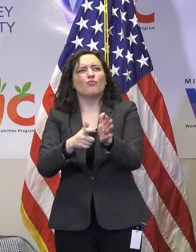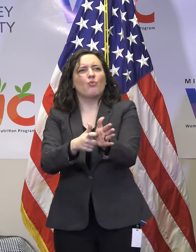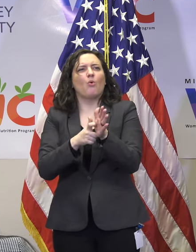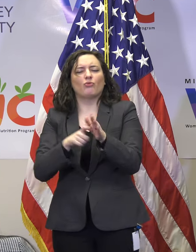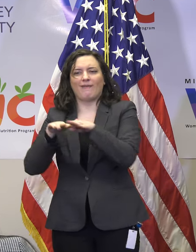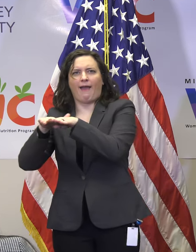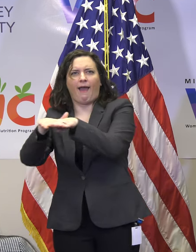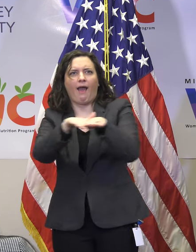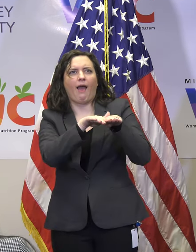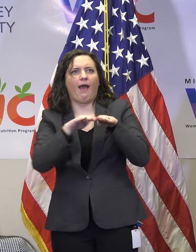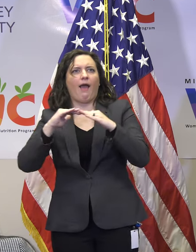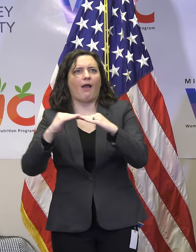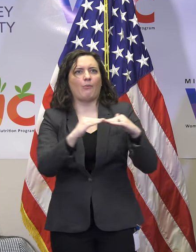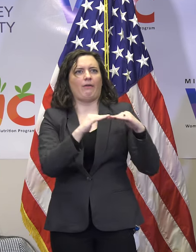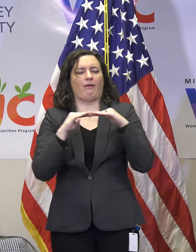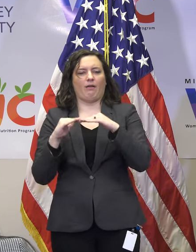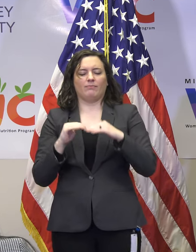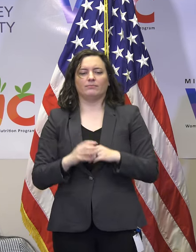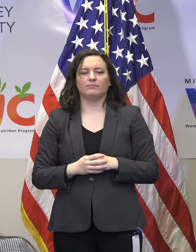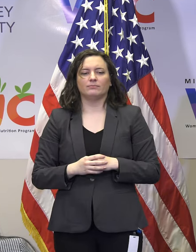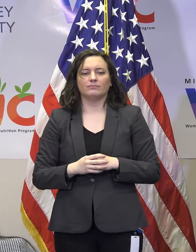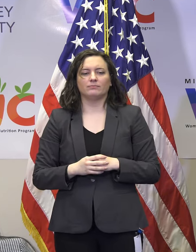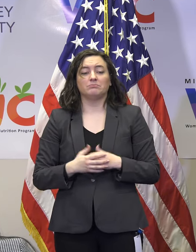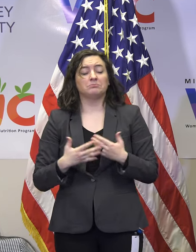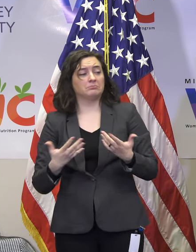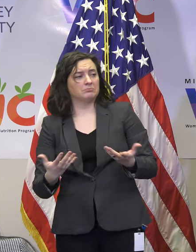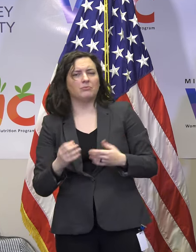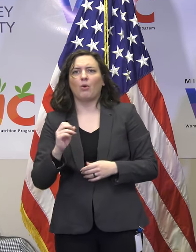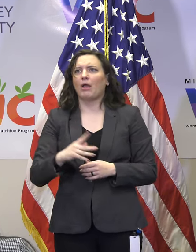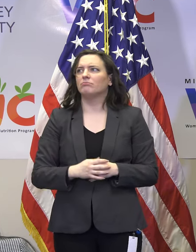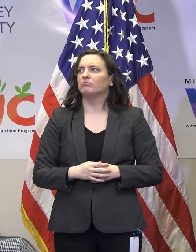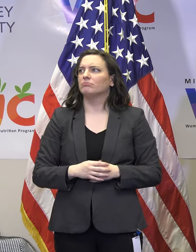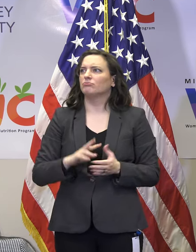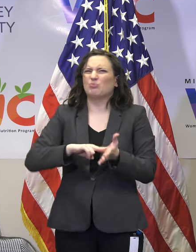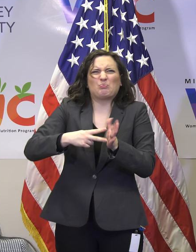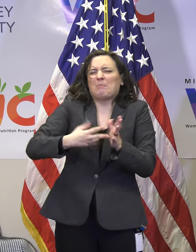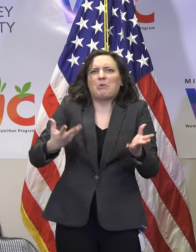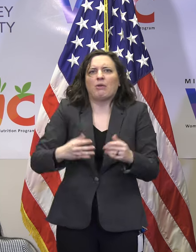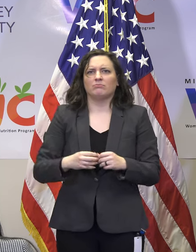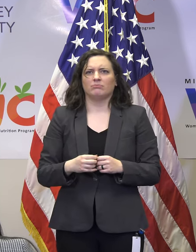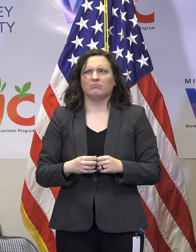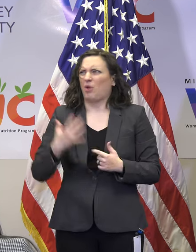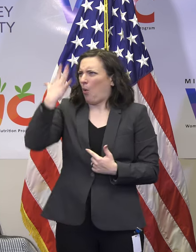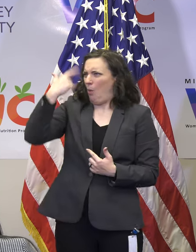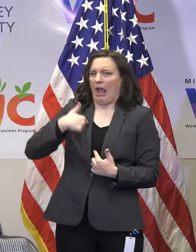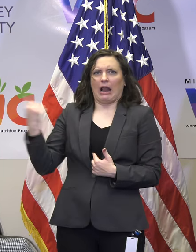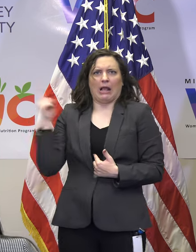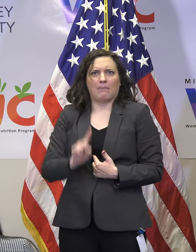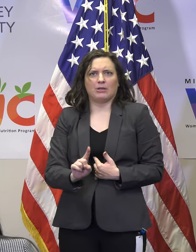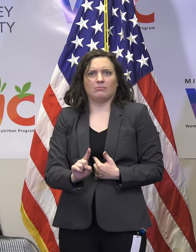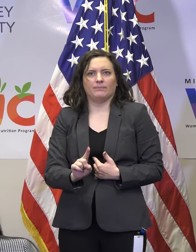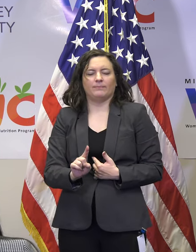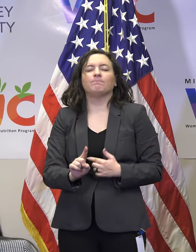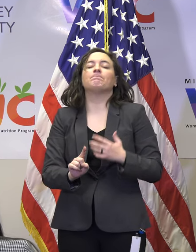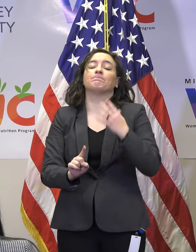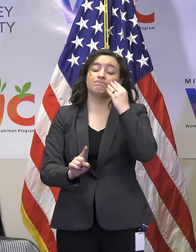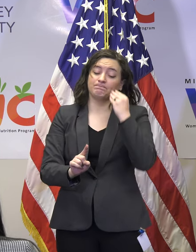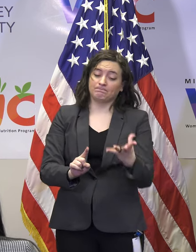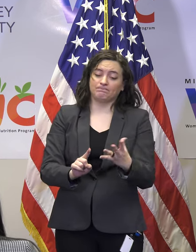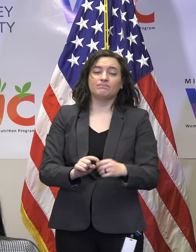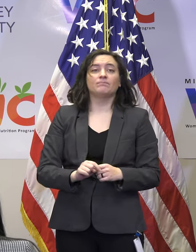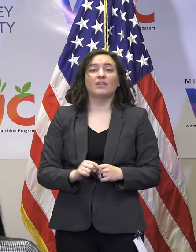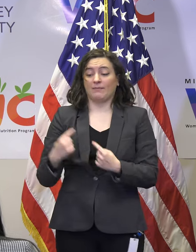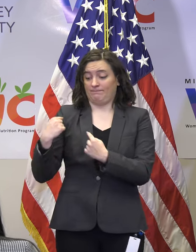in the program. So what is the consequence and why am I here? Well, for the first time in 25 years,